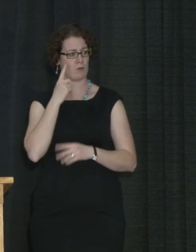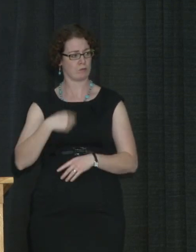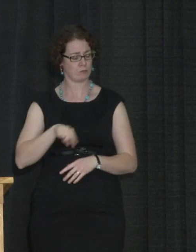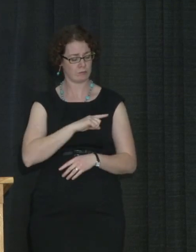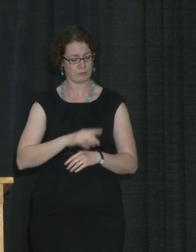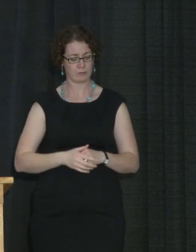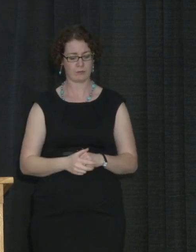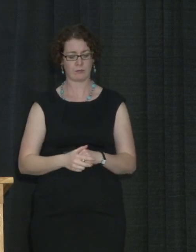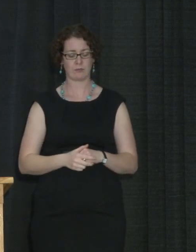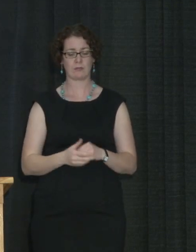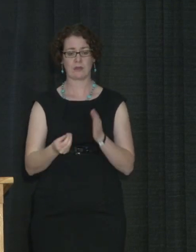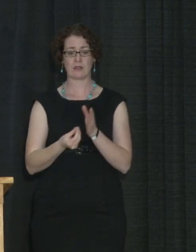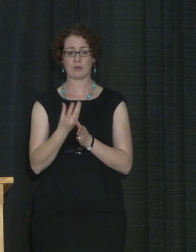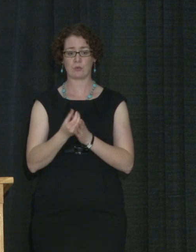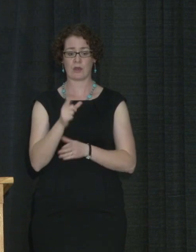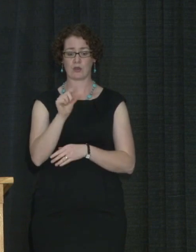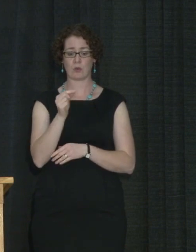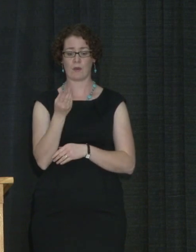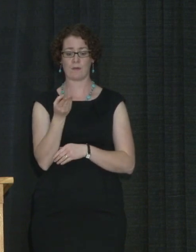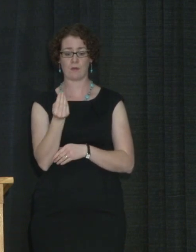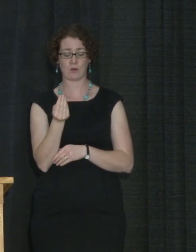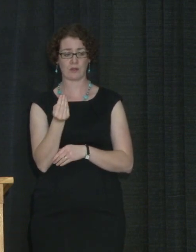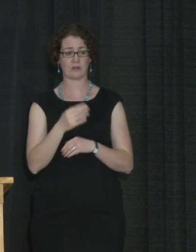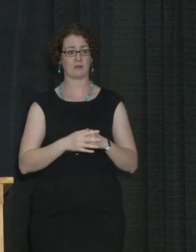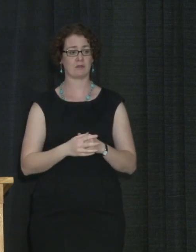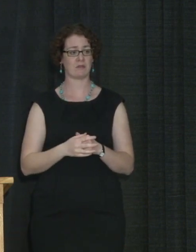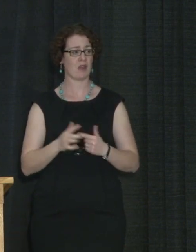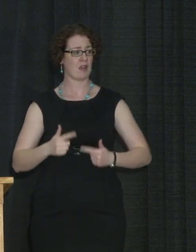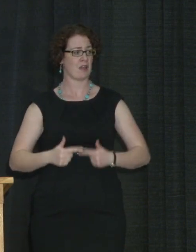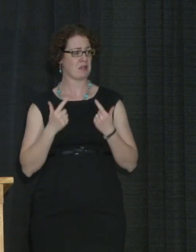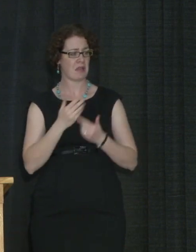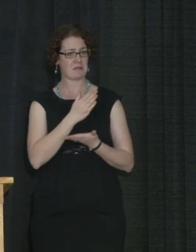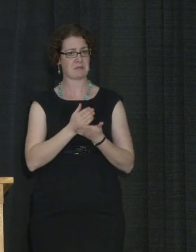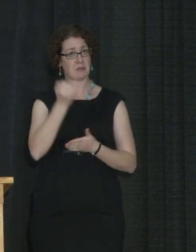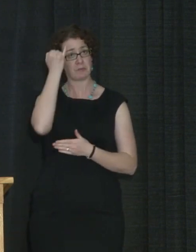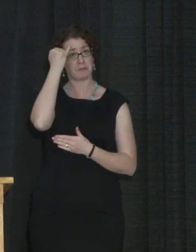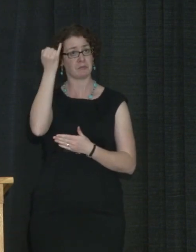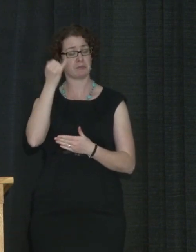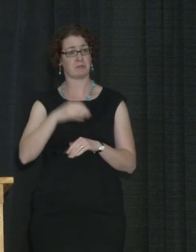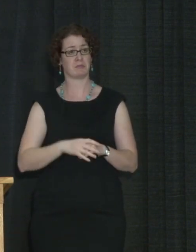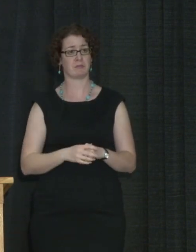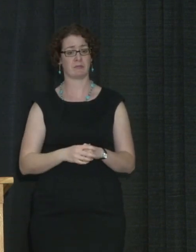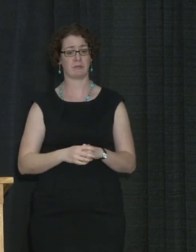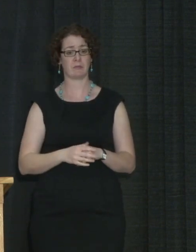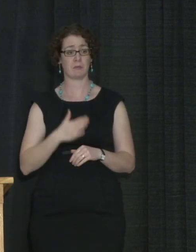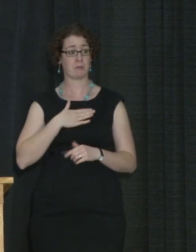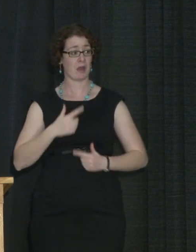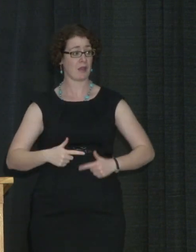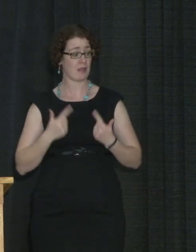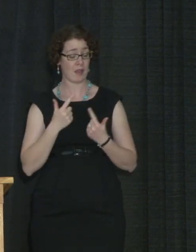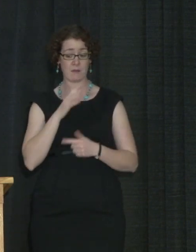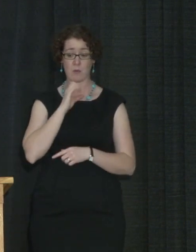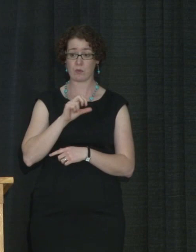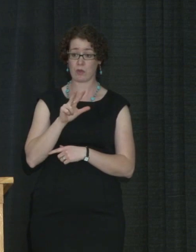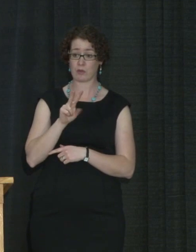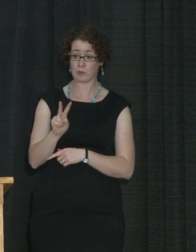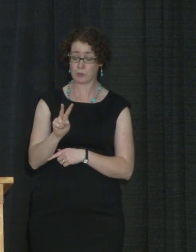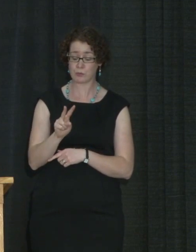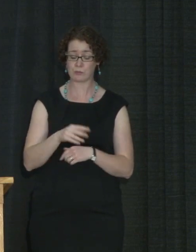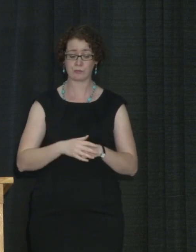In the spring of 2014, I was living a life that I never quite imagined for myself. I was 32 years